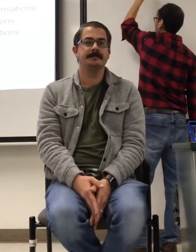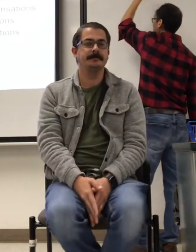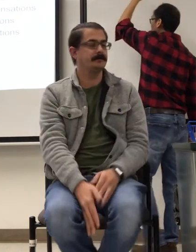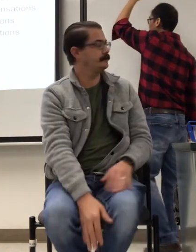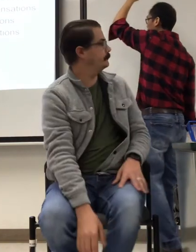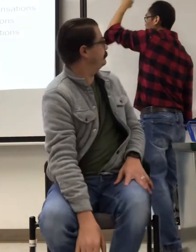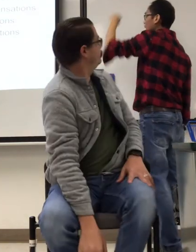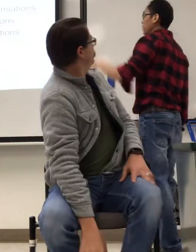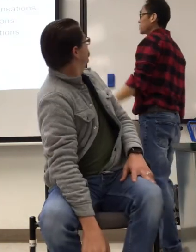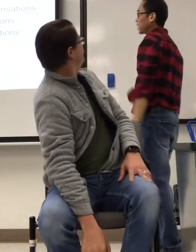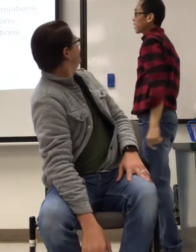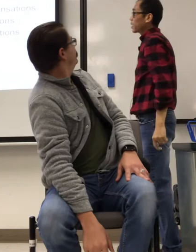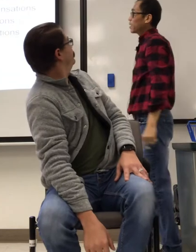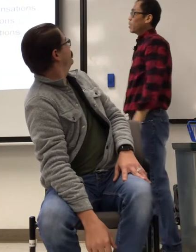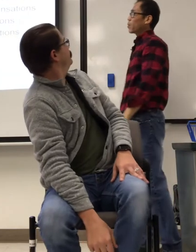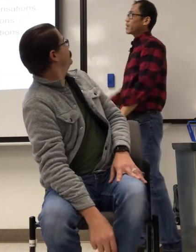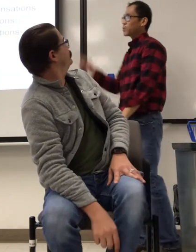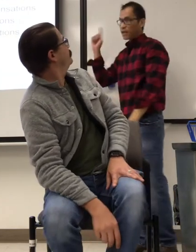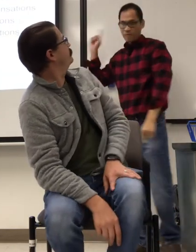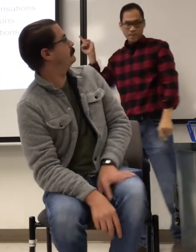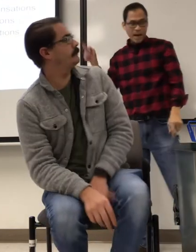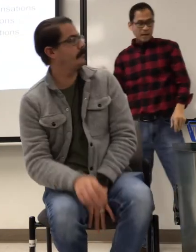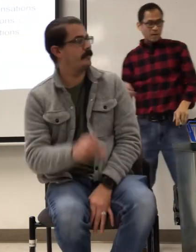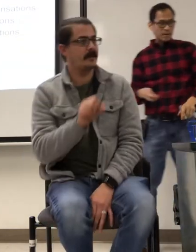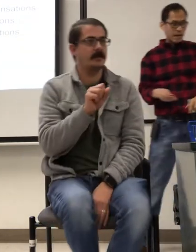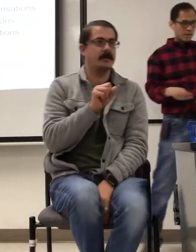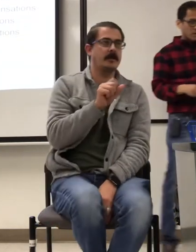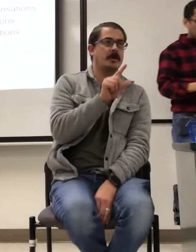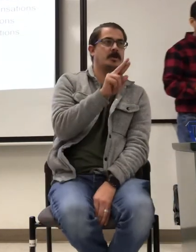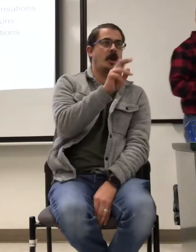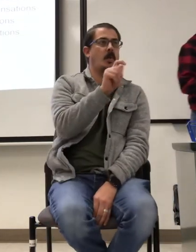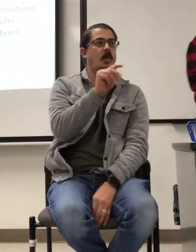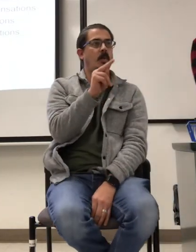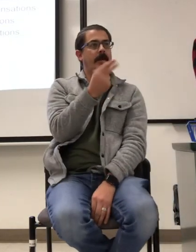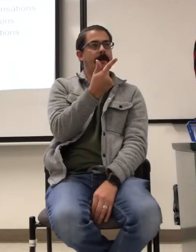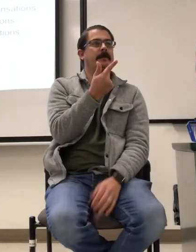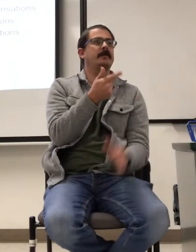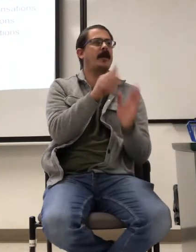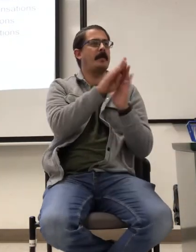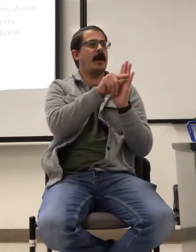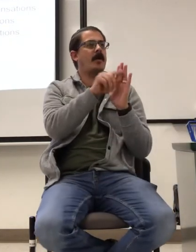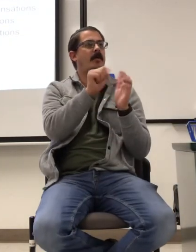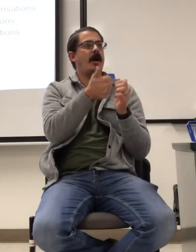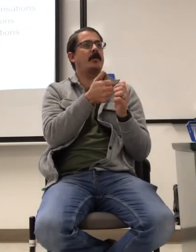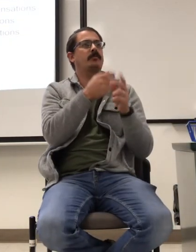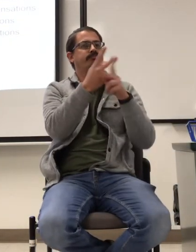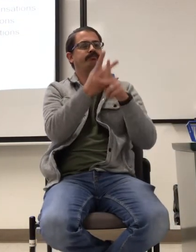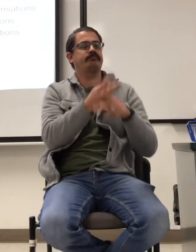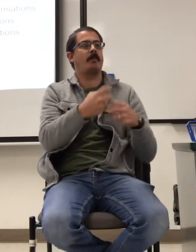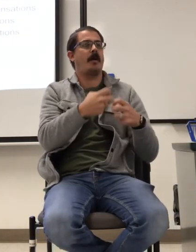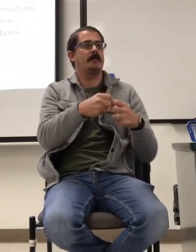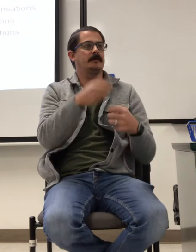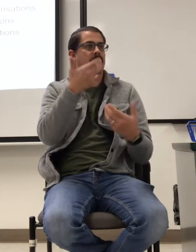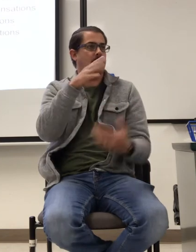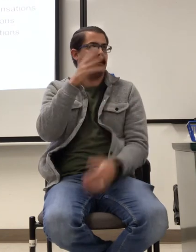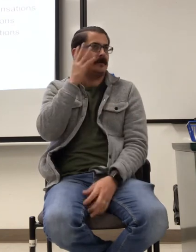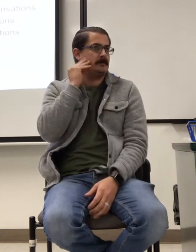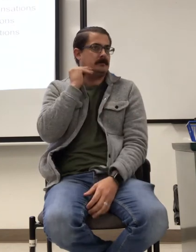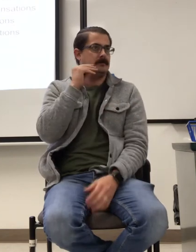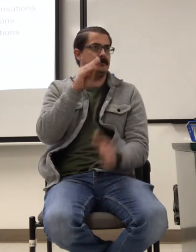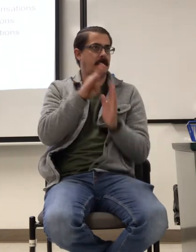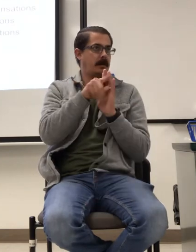Smoothing. And using the whole blood values thing. Okay, so to give you a background on how to solve these problems, you already have the background. You